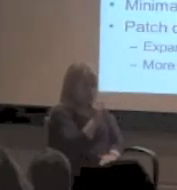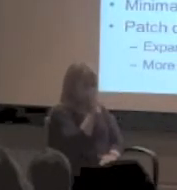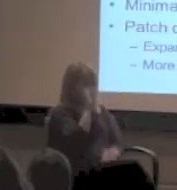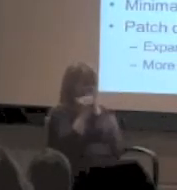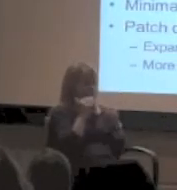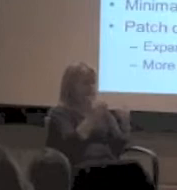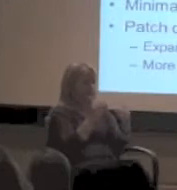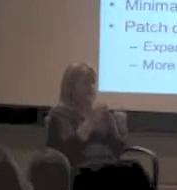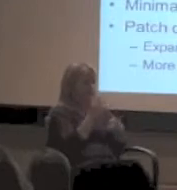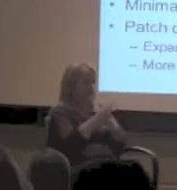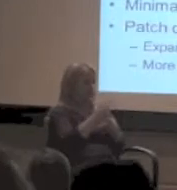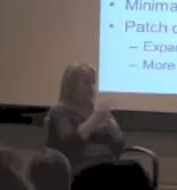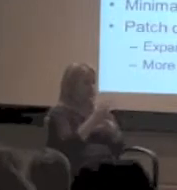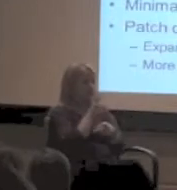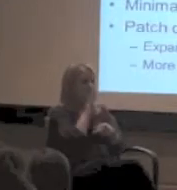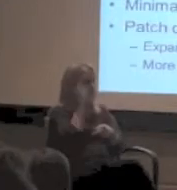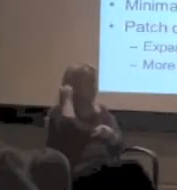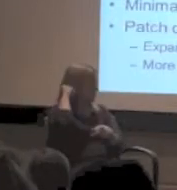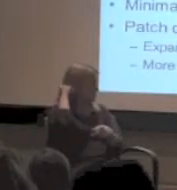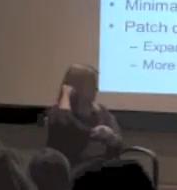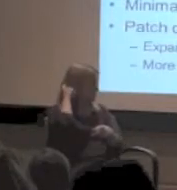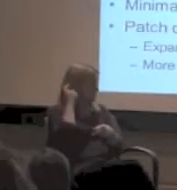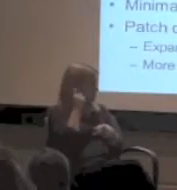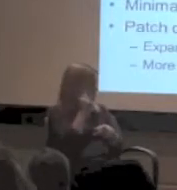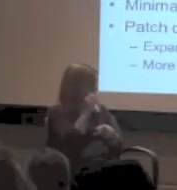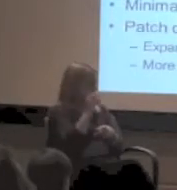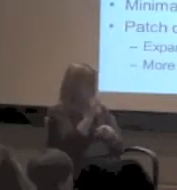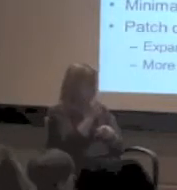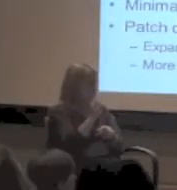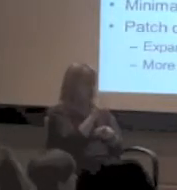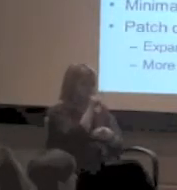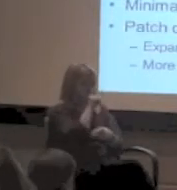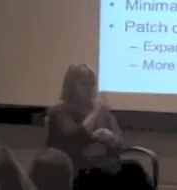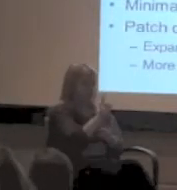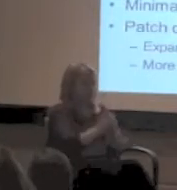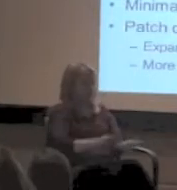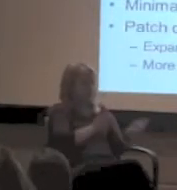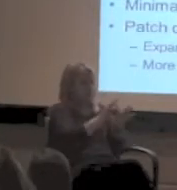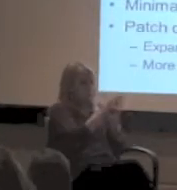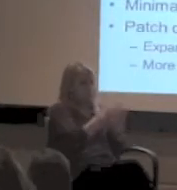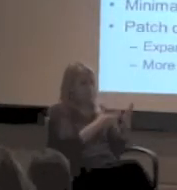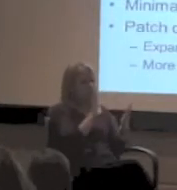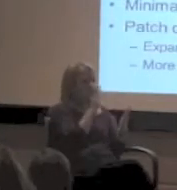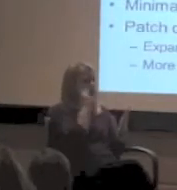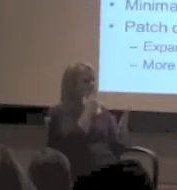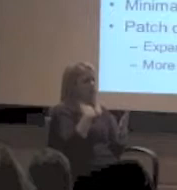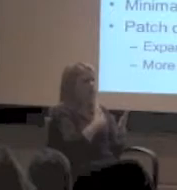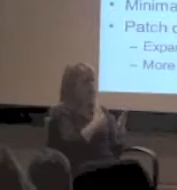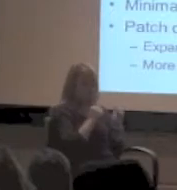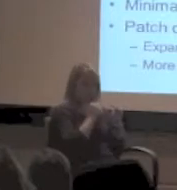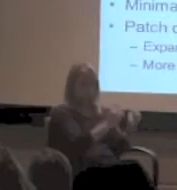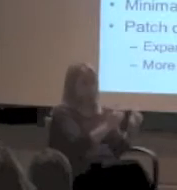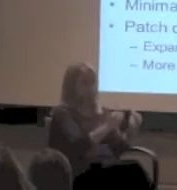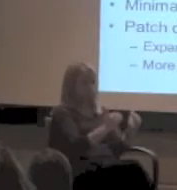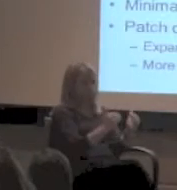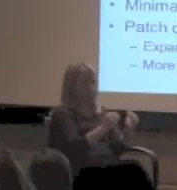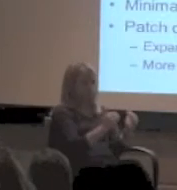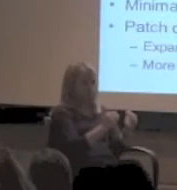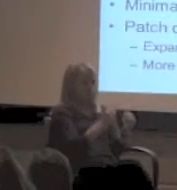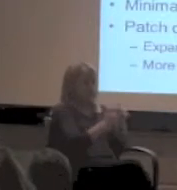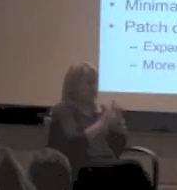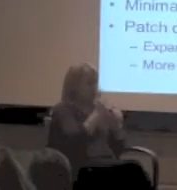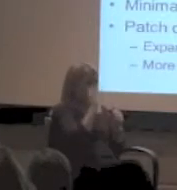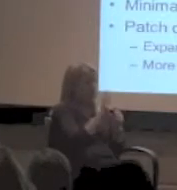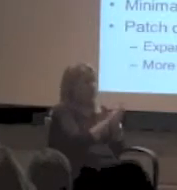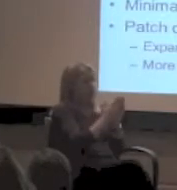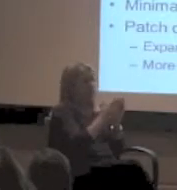the hydrocephalus. And so that's really the key. You'll see us go to that, and almost everyone gets better with